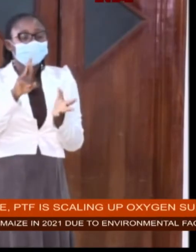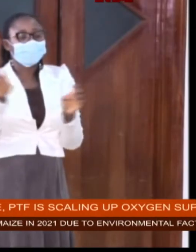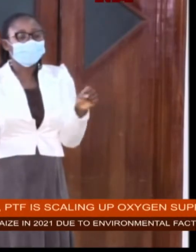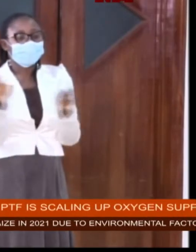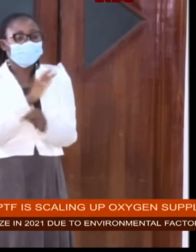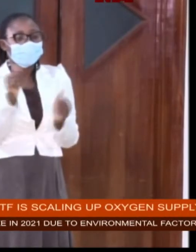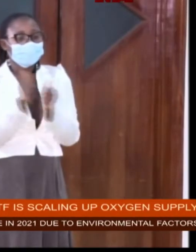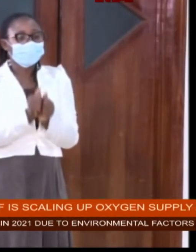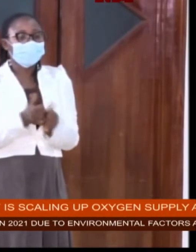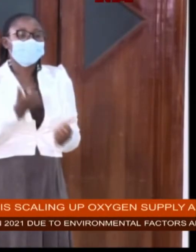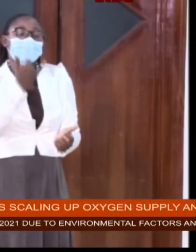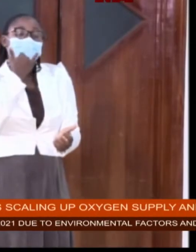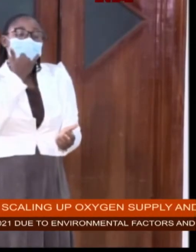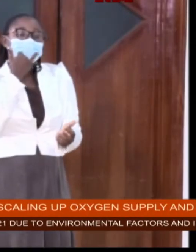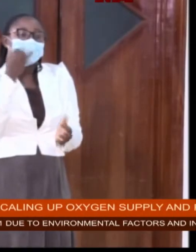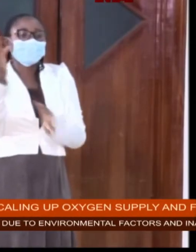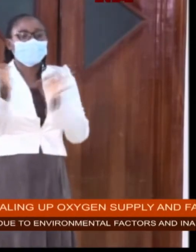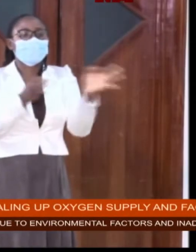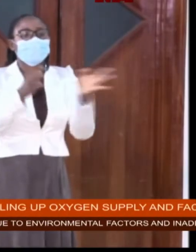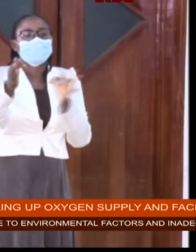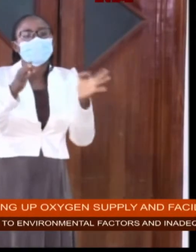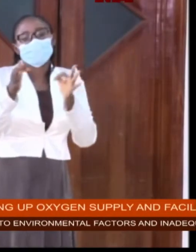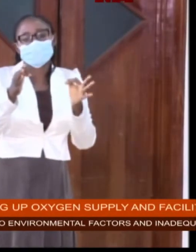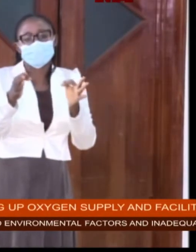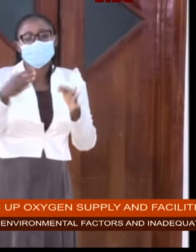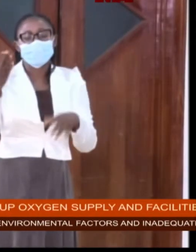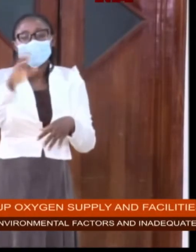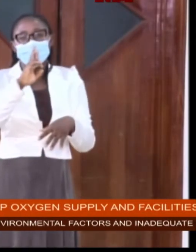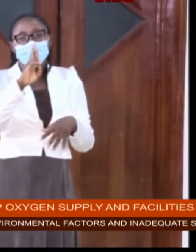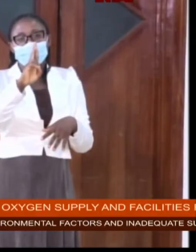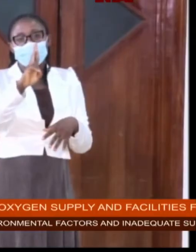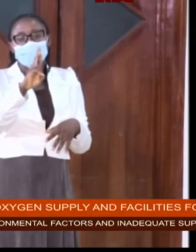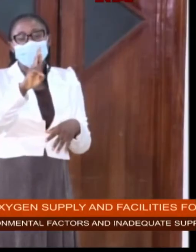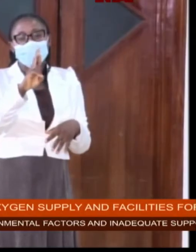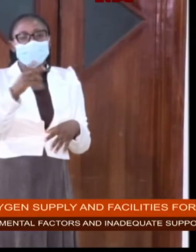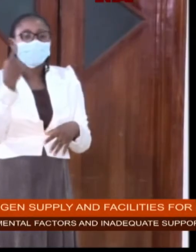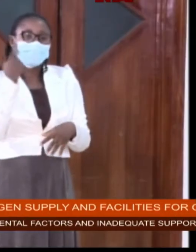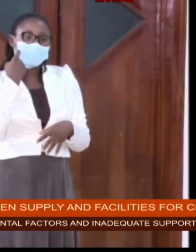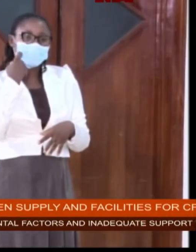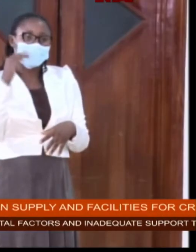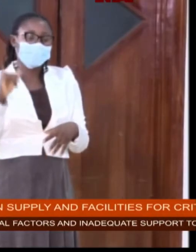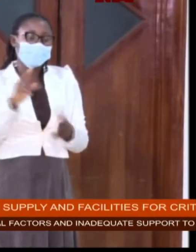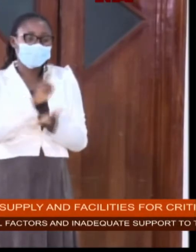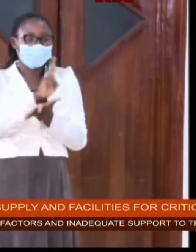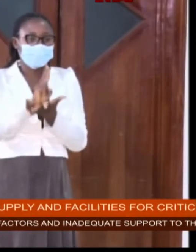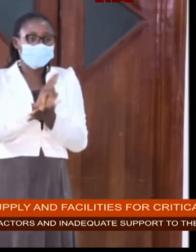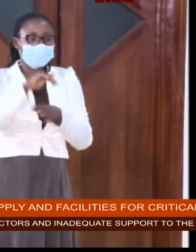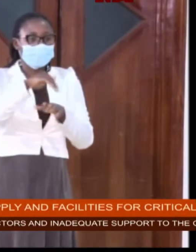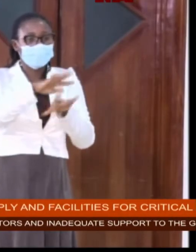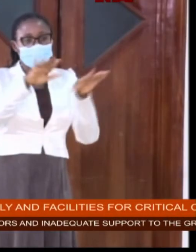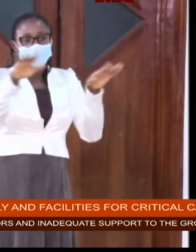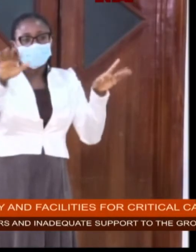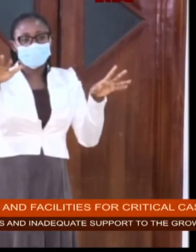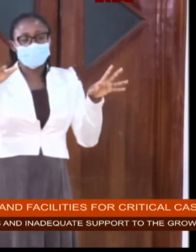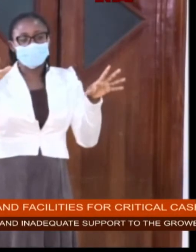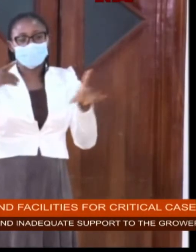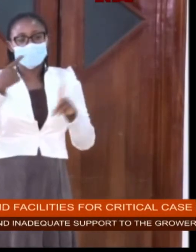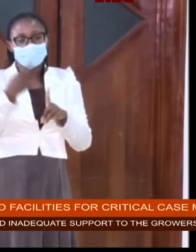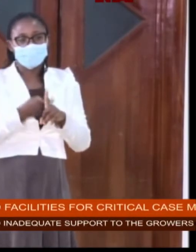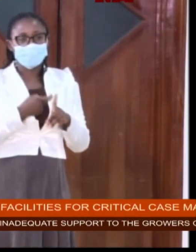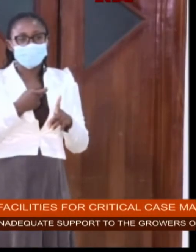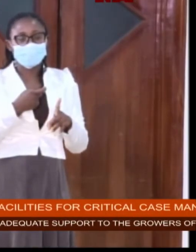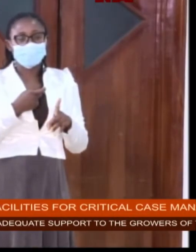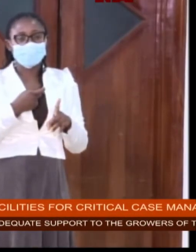with a lot of counterproductive narratives. There are recently videos circulating, emanating